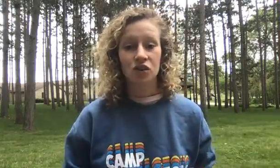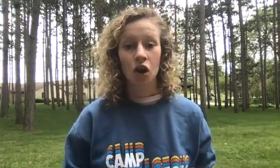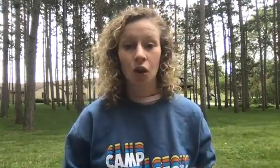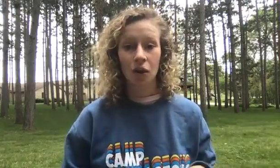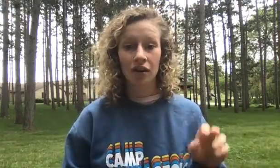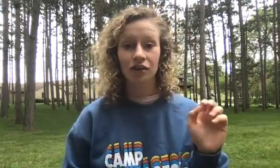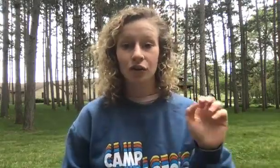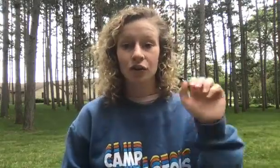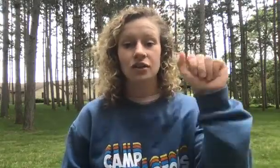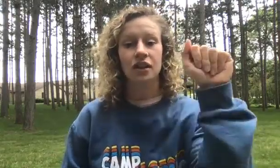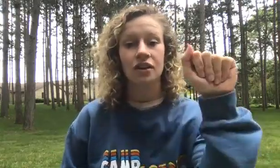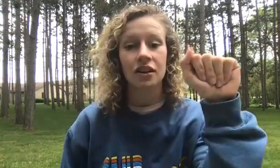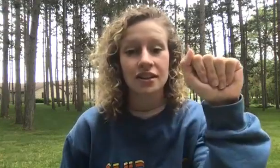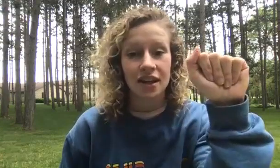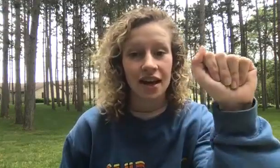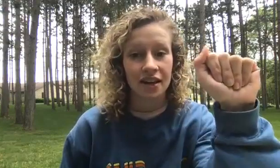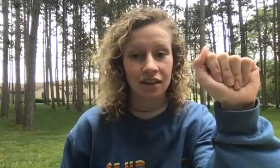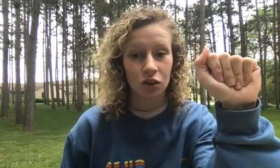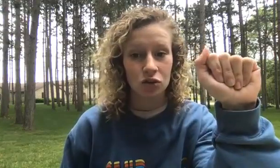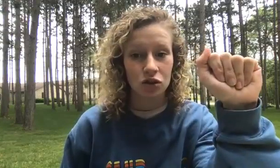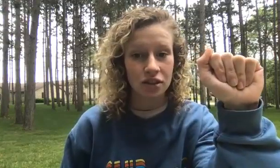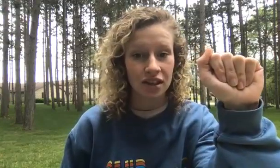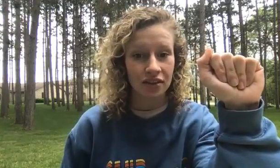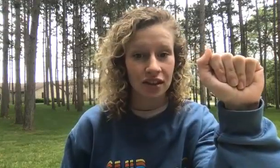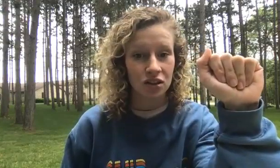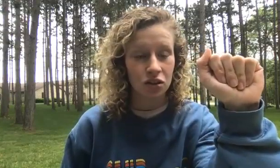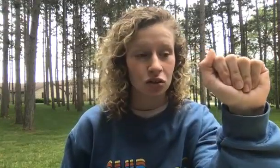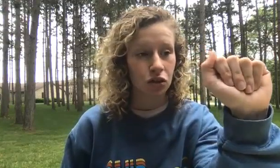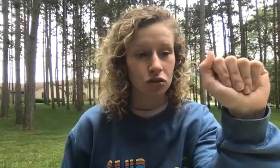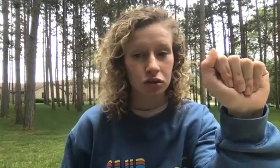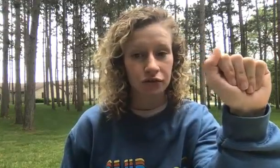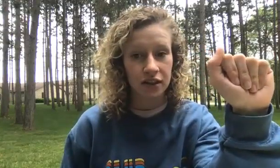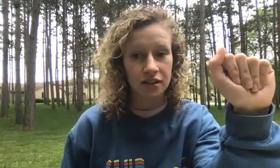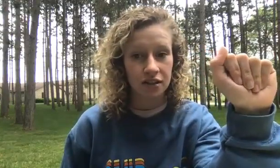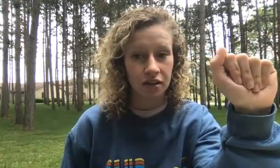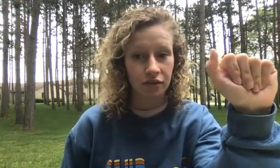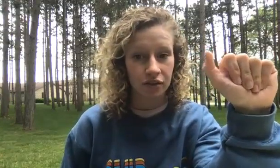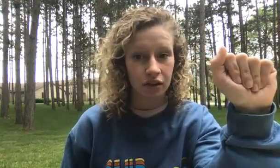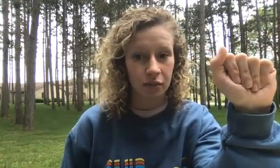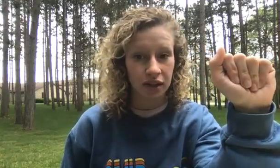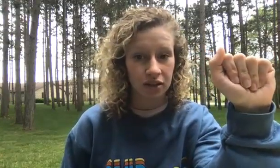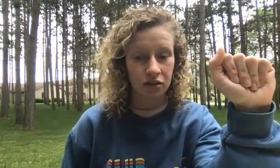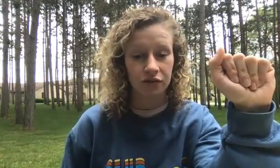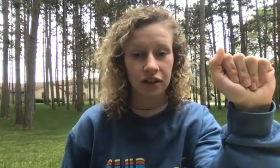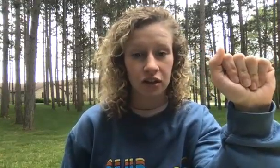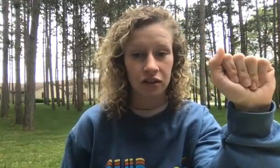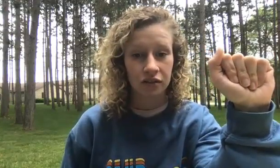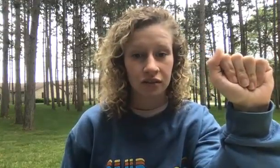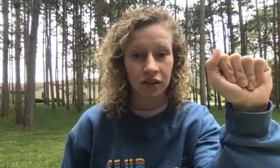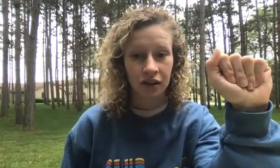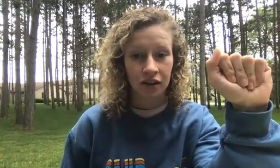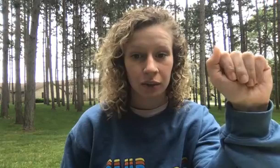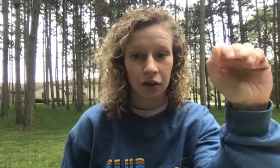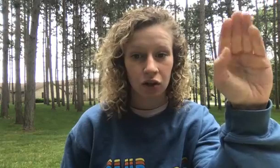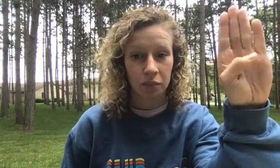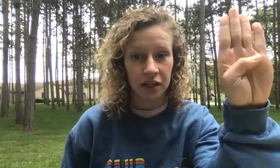So the first letter is A. It goes just like this. So you close your fist and you have your thumb against your finger. Then we go to B,